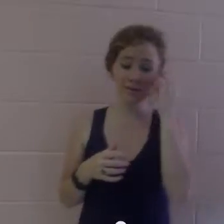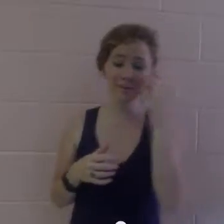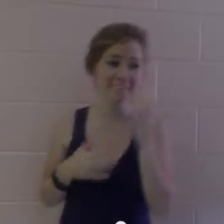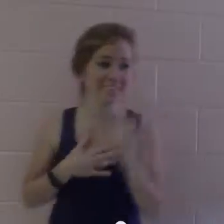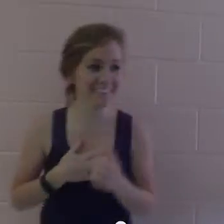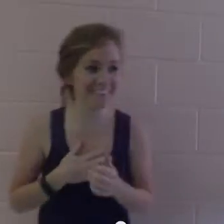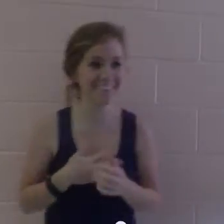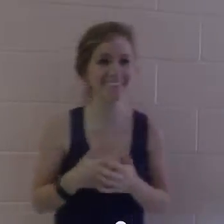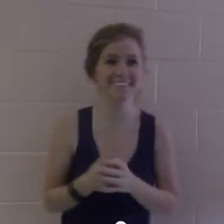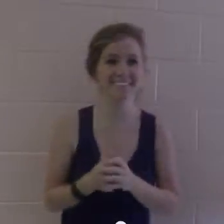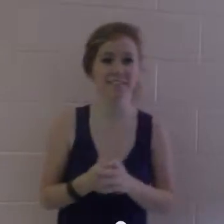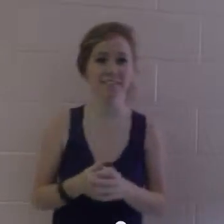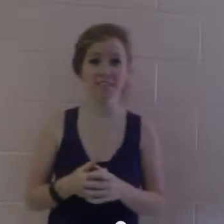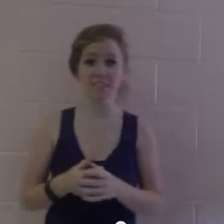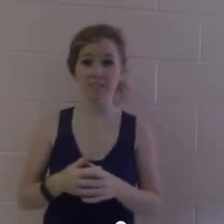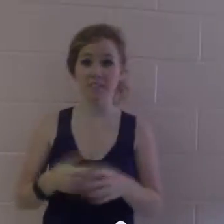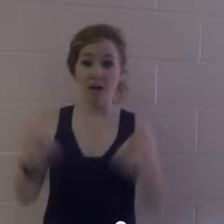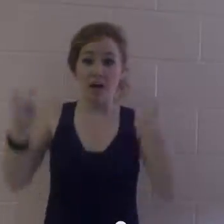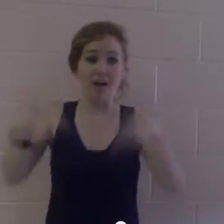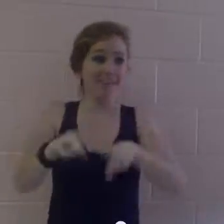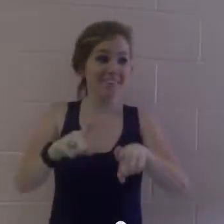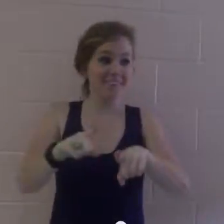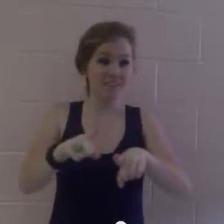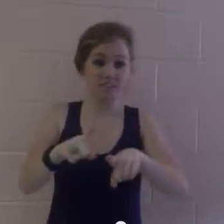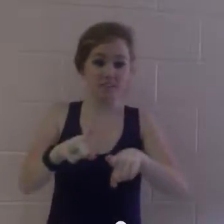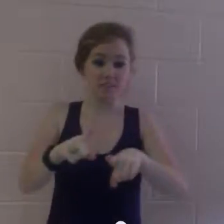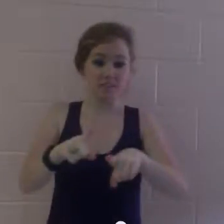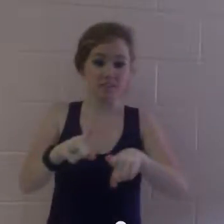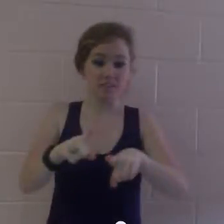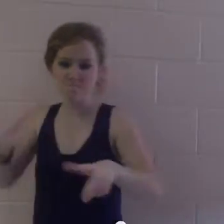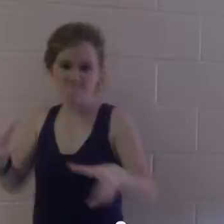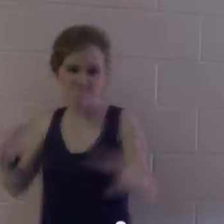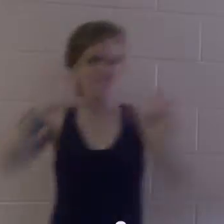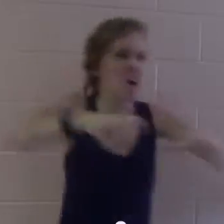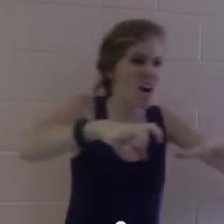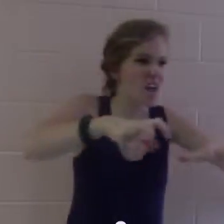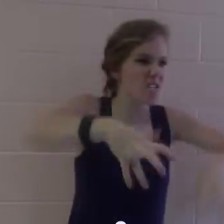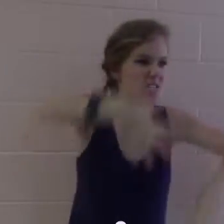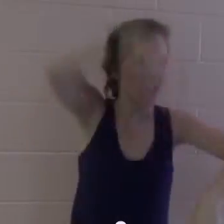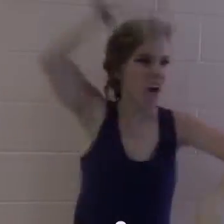The cub cries out, and the buffalo hears him trying to call to his mom.